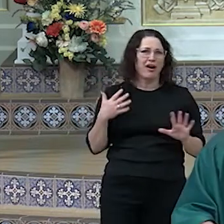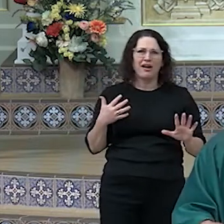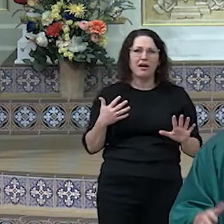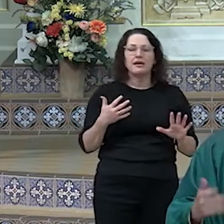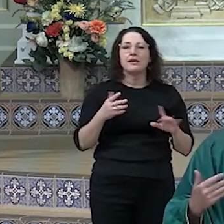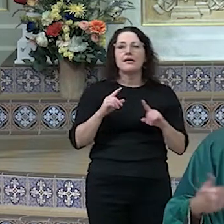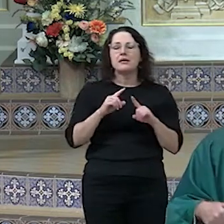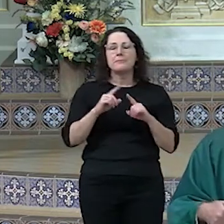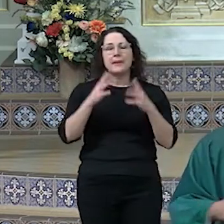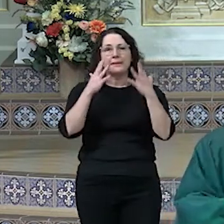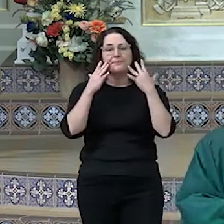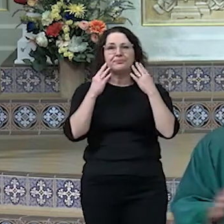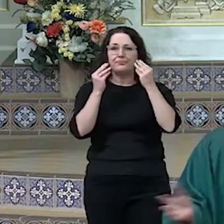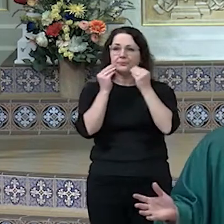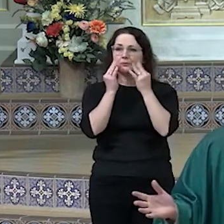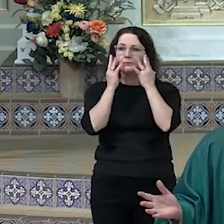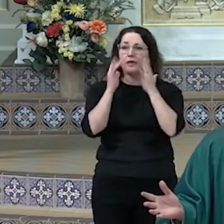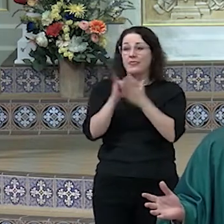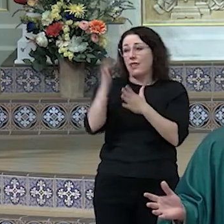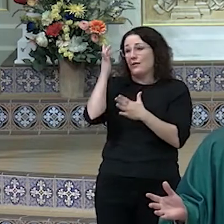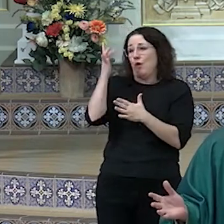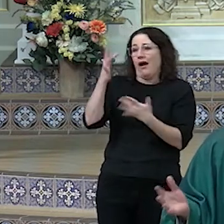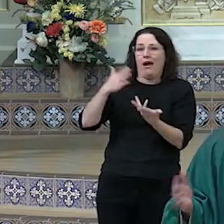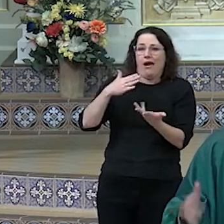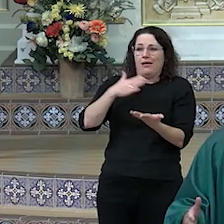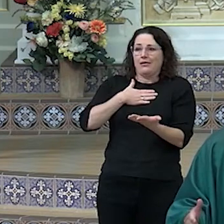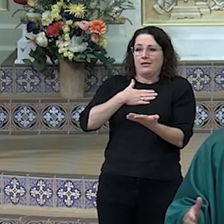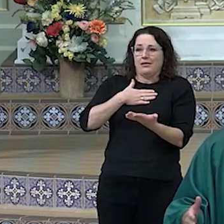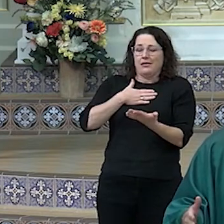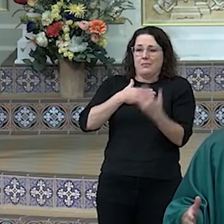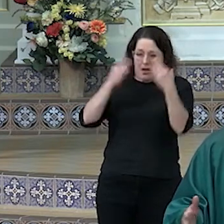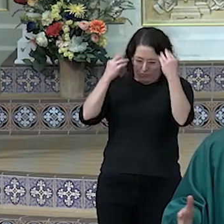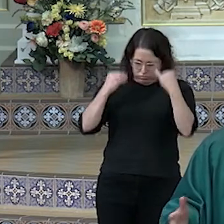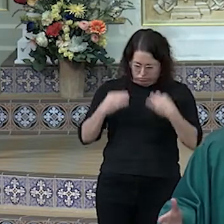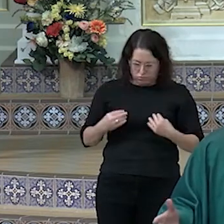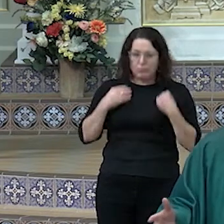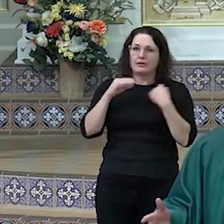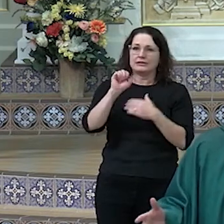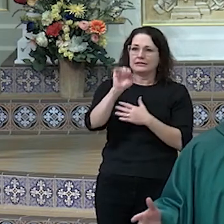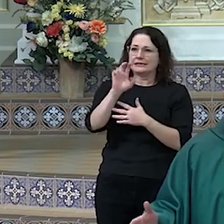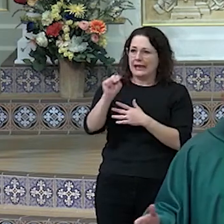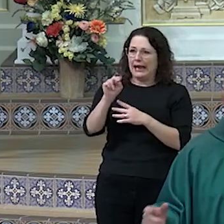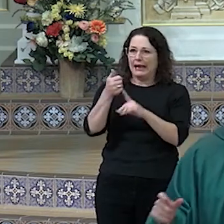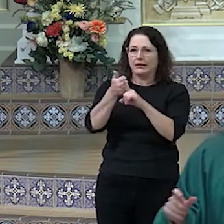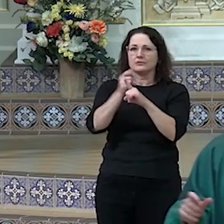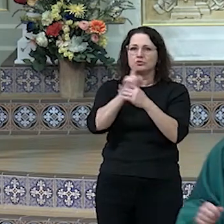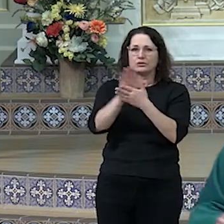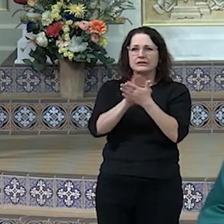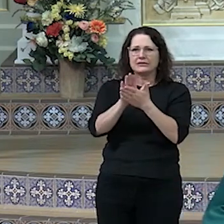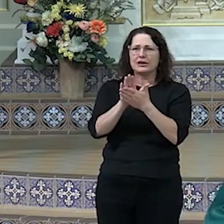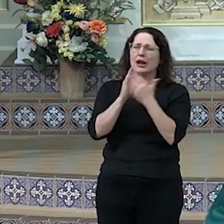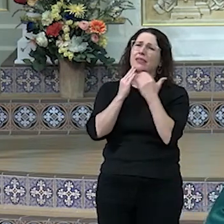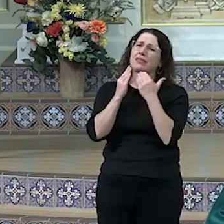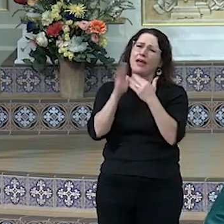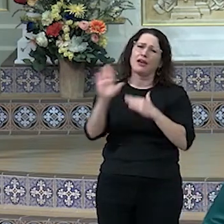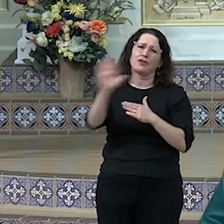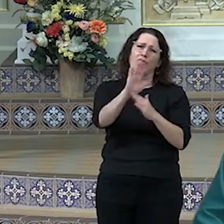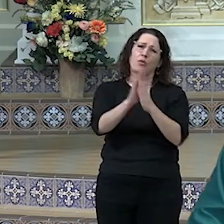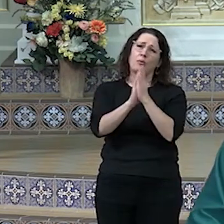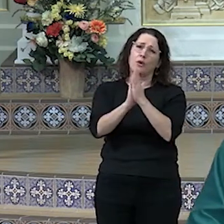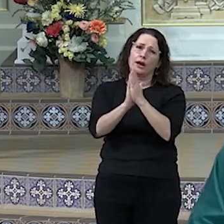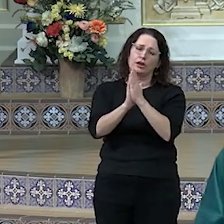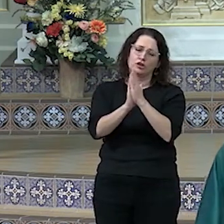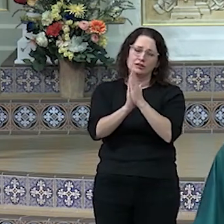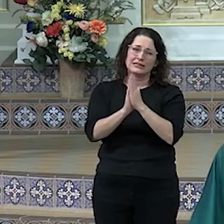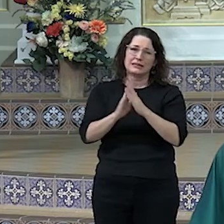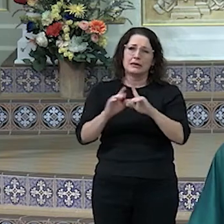That's why that scan was clear, because of the power of prayer. So thank you very much. And I do have